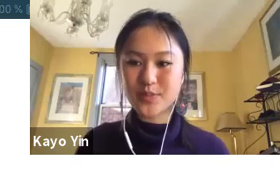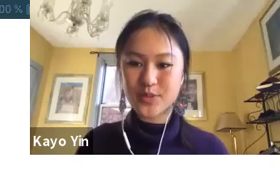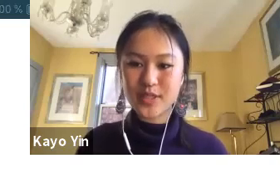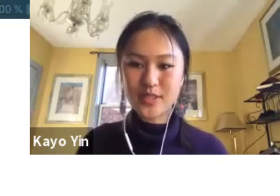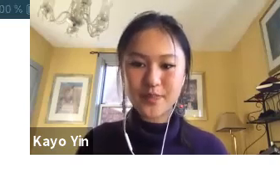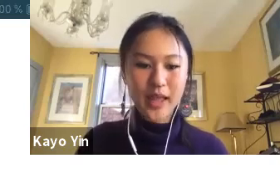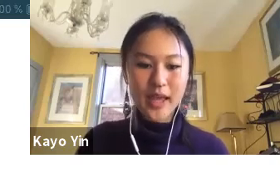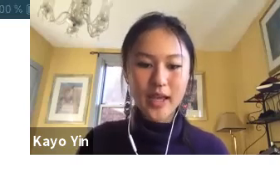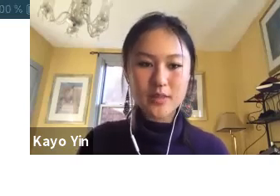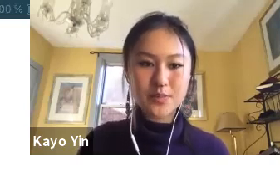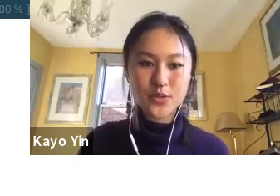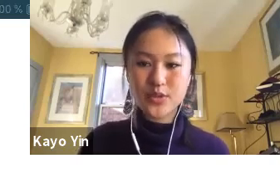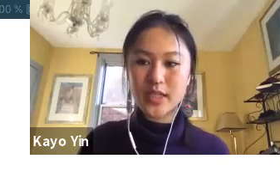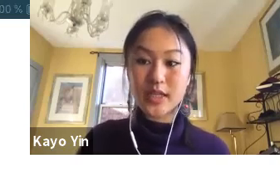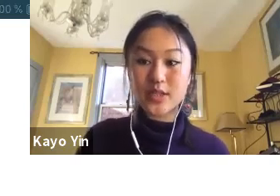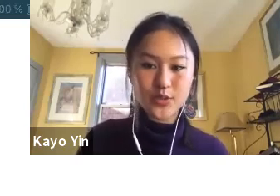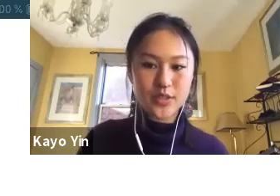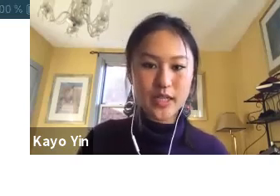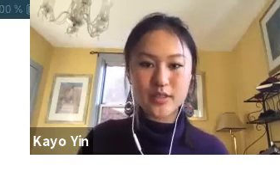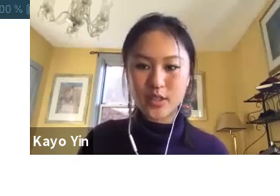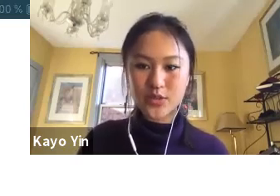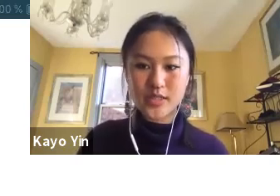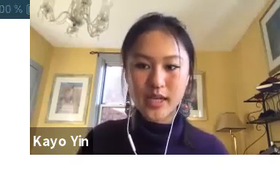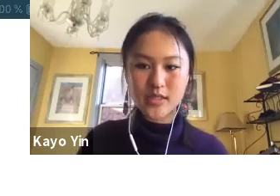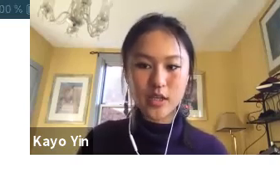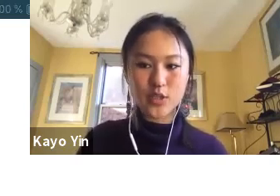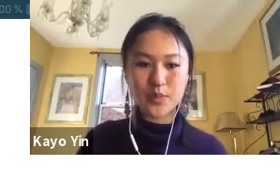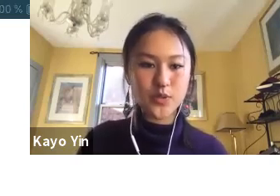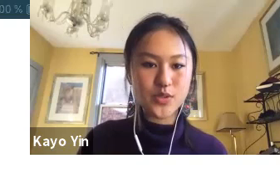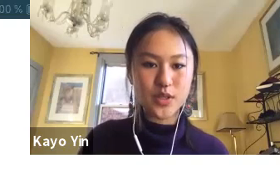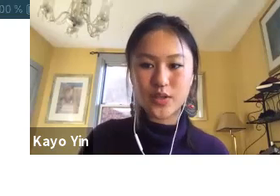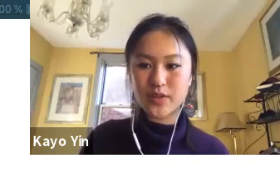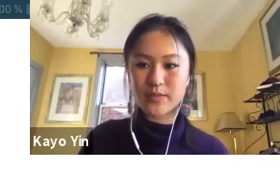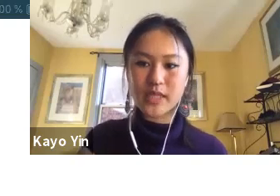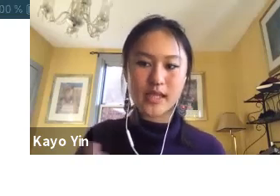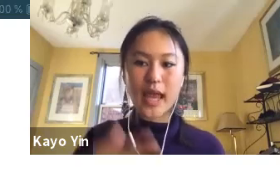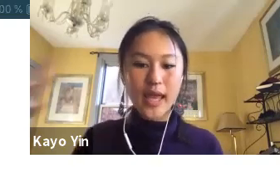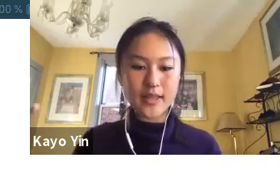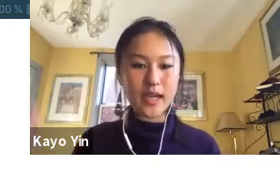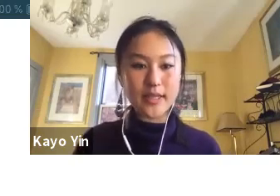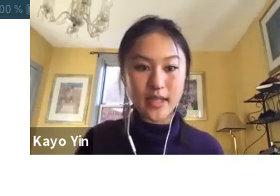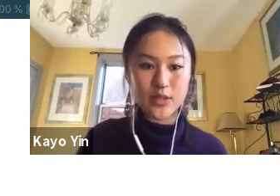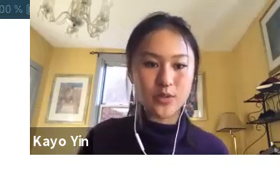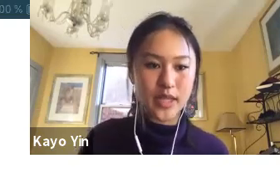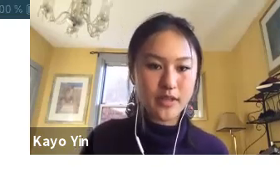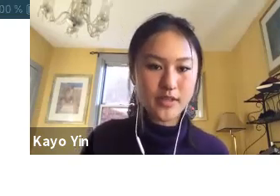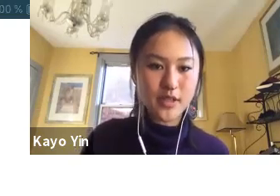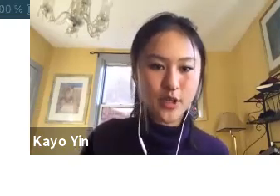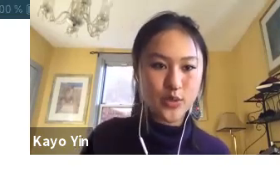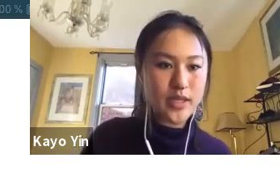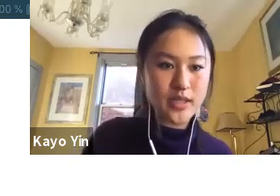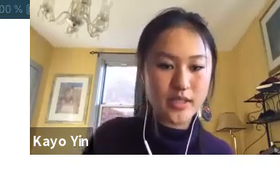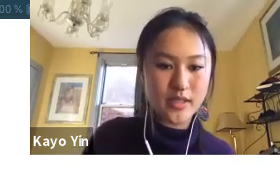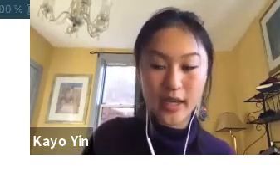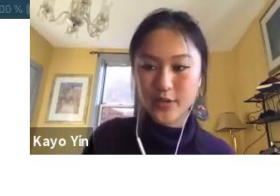decoding component. And both the encoder and the decoder stacks are composed of, let's say, n identical layers.